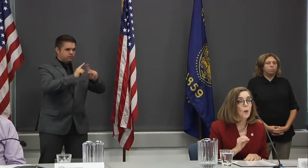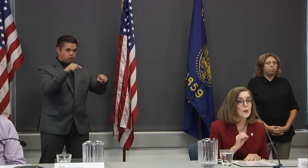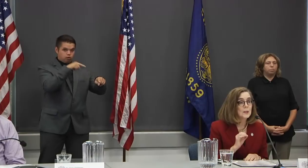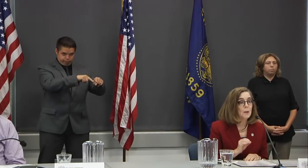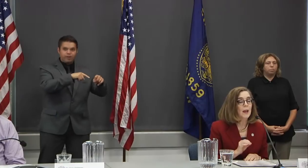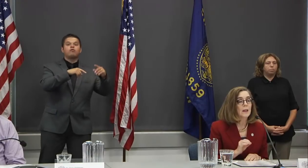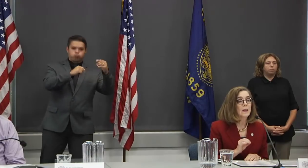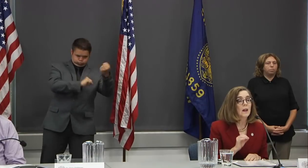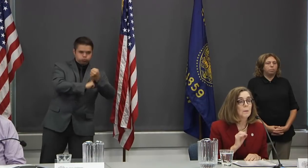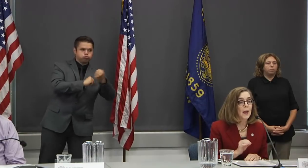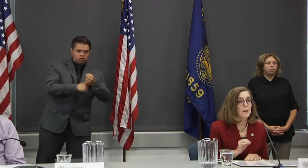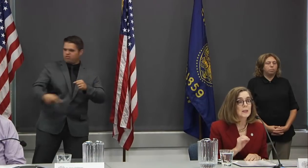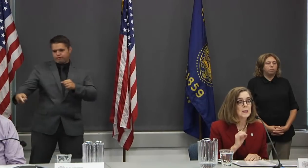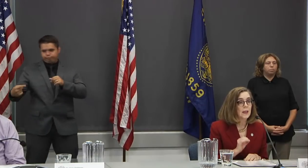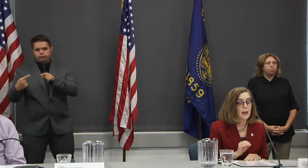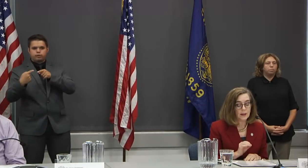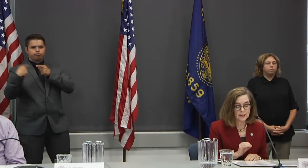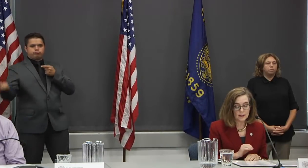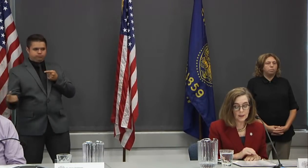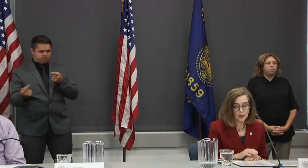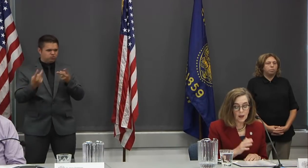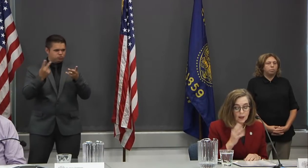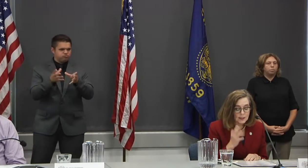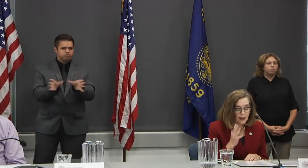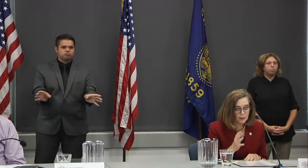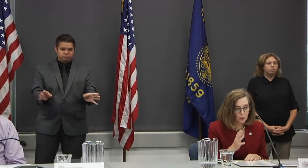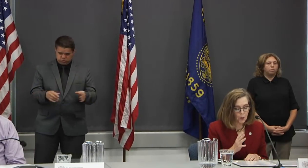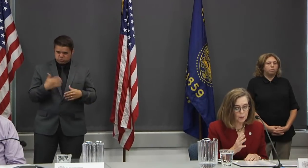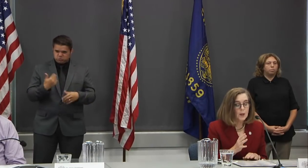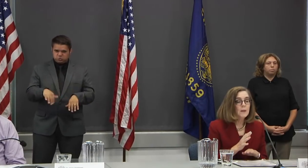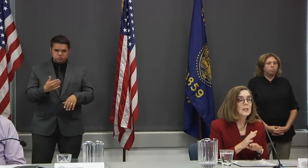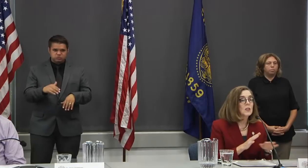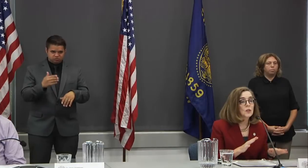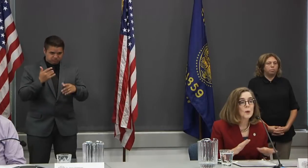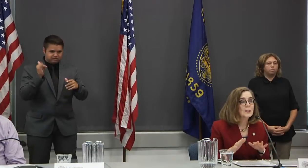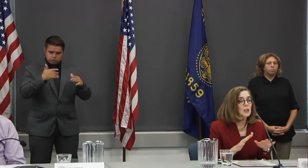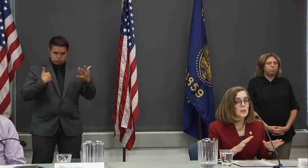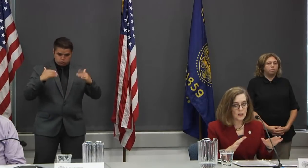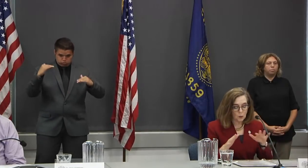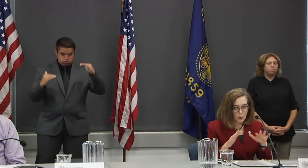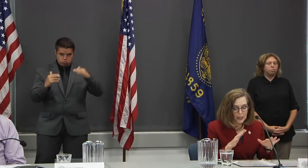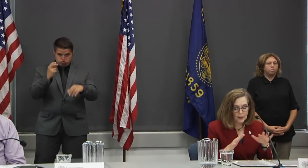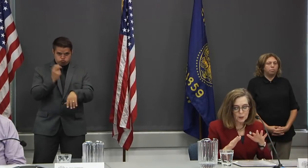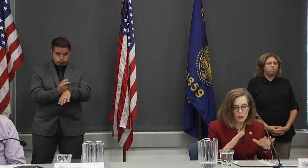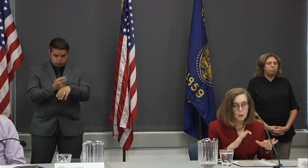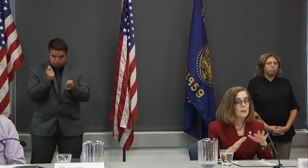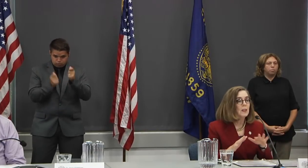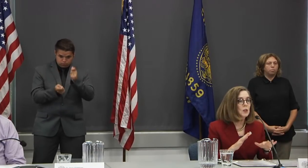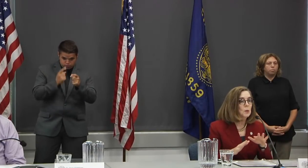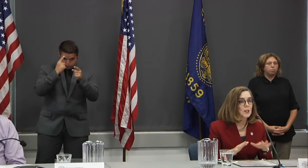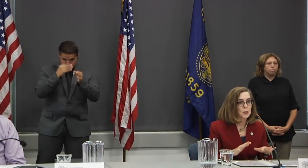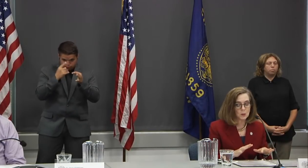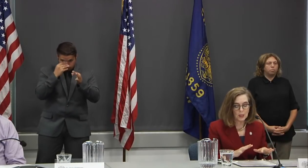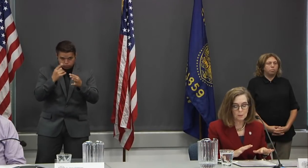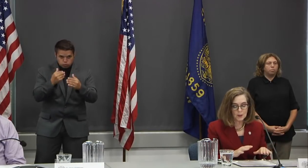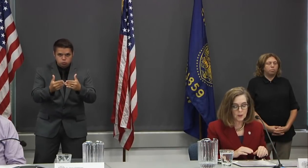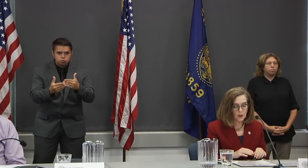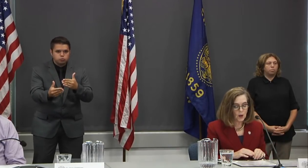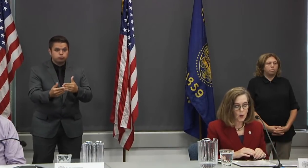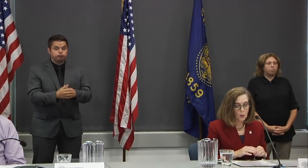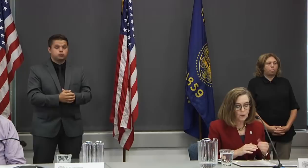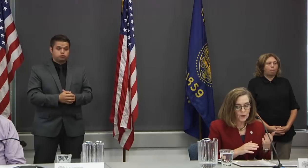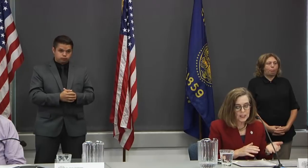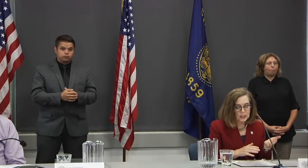has always been a balancing act, a tightrope that stretches and weaves between the two